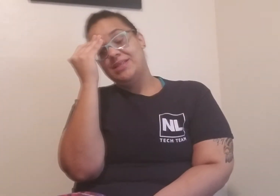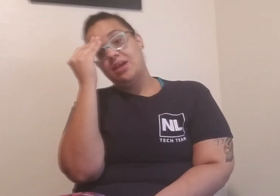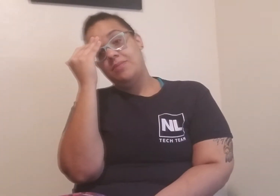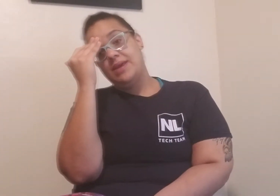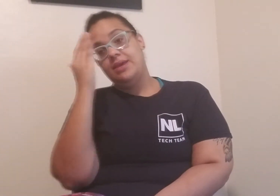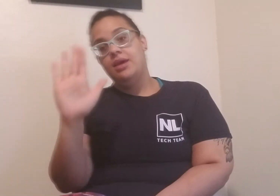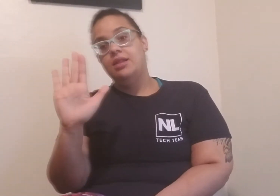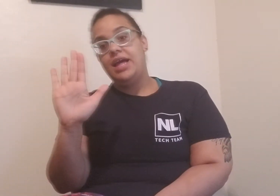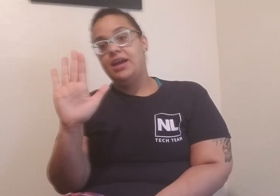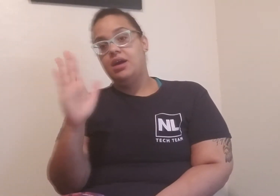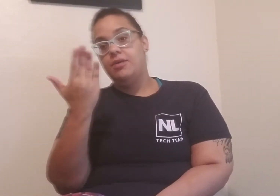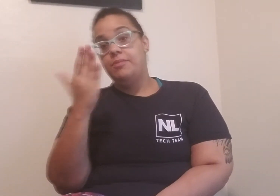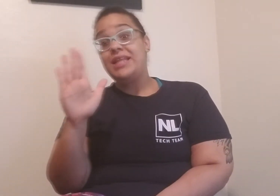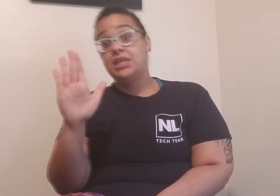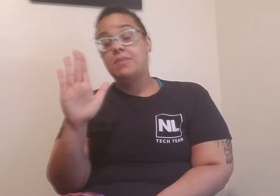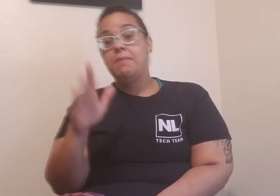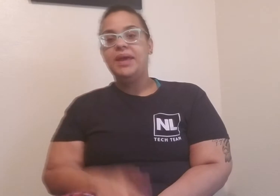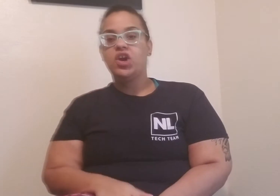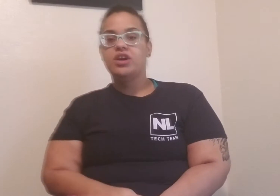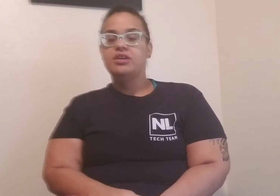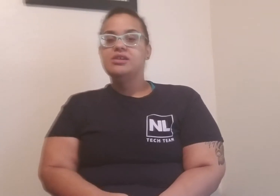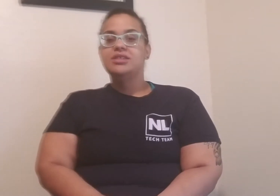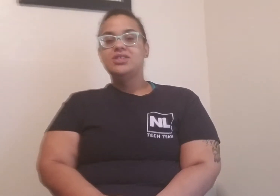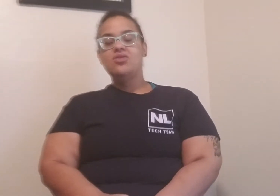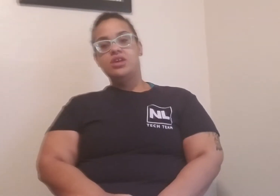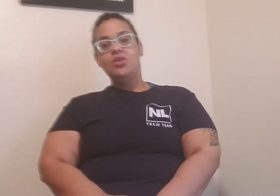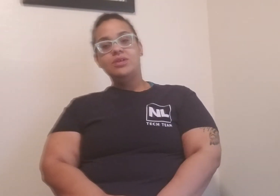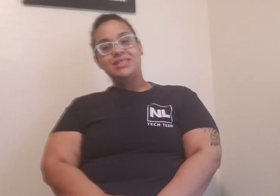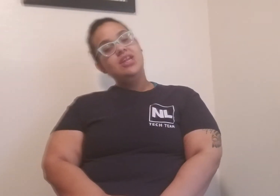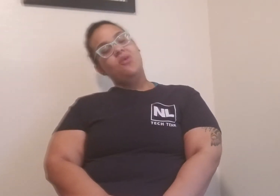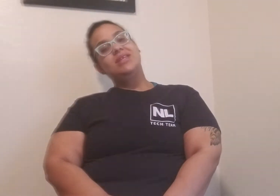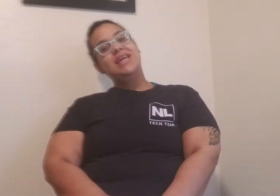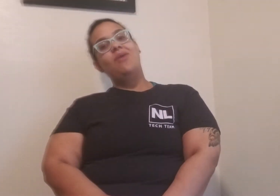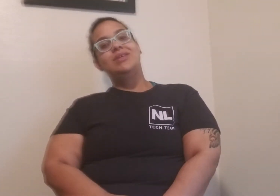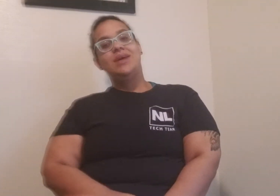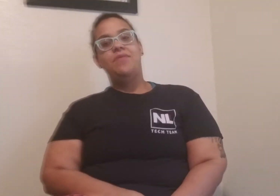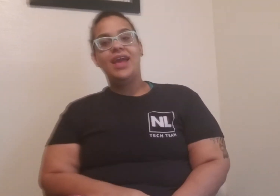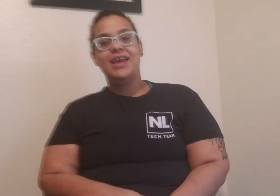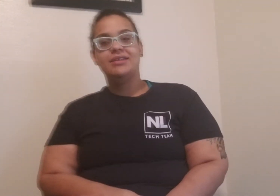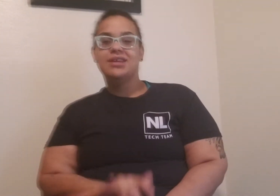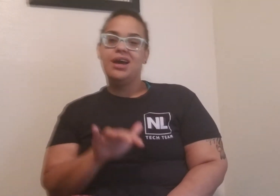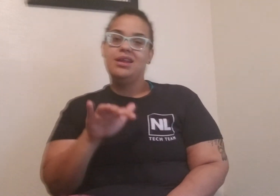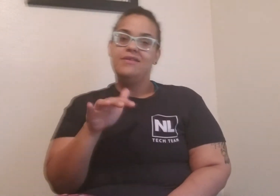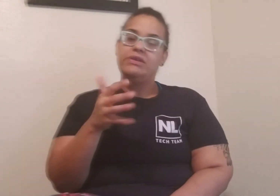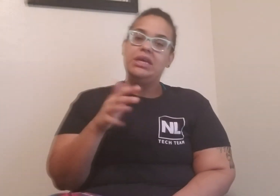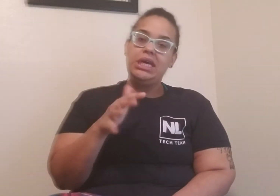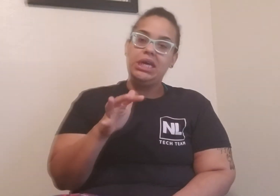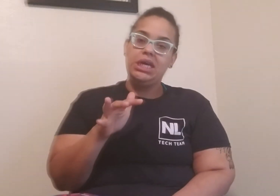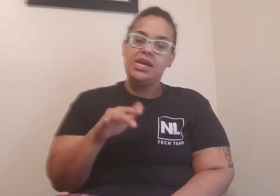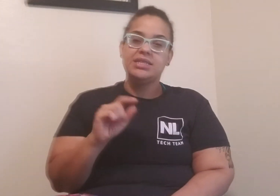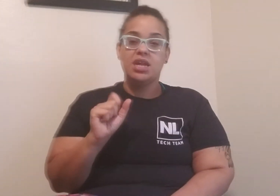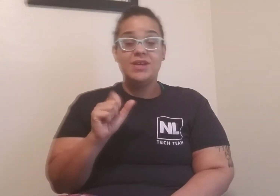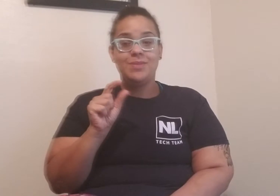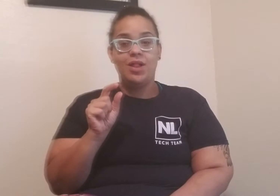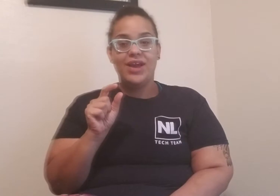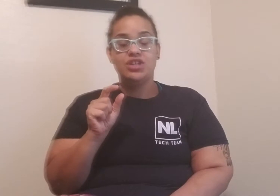going to be like, it's going to be bigger. So you'll notice that when something is kind of, it's going to be a smaller hand shape,